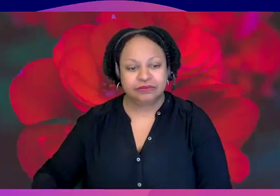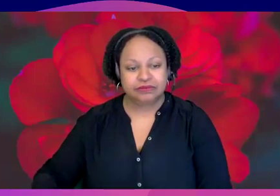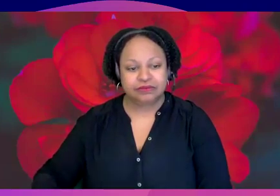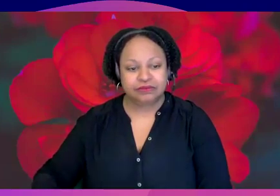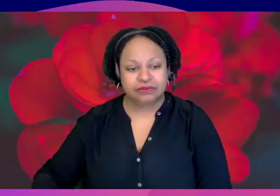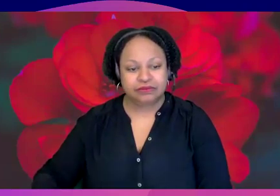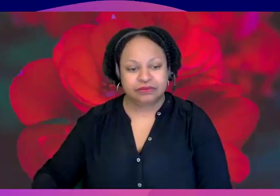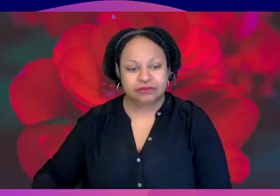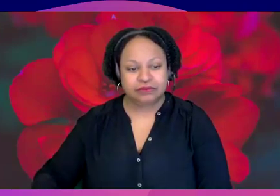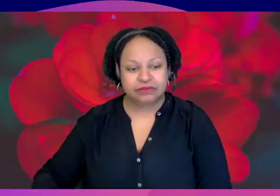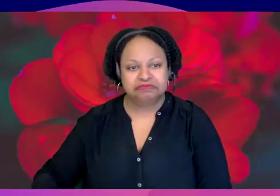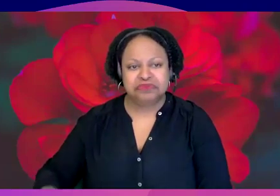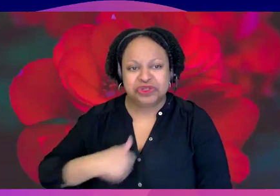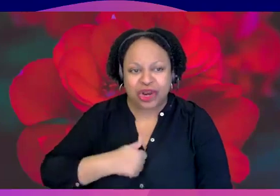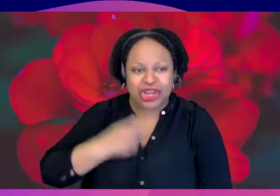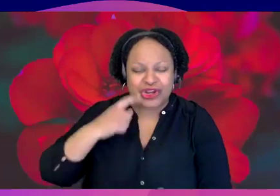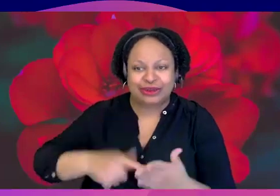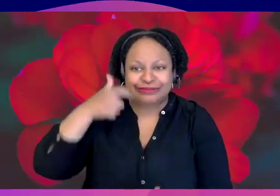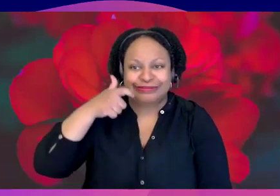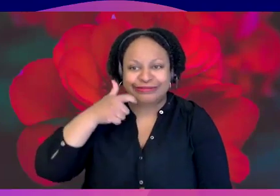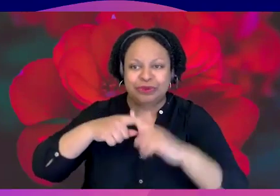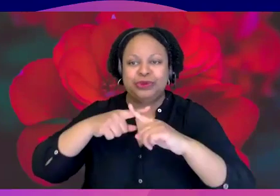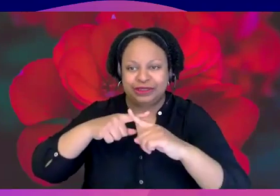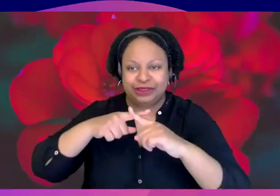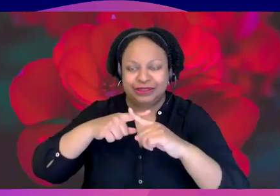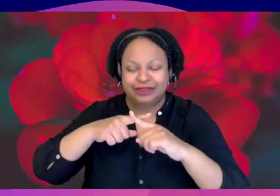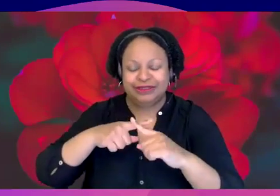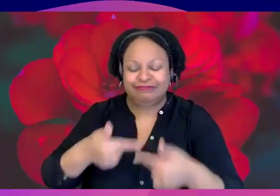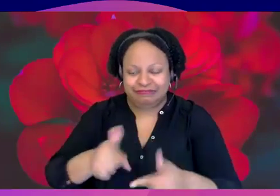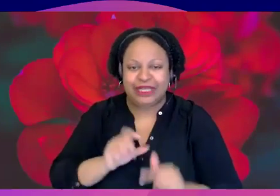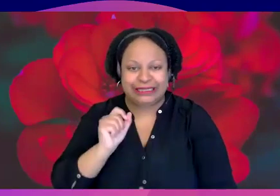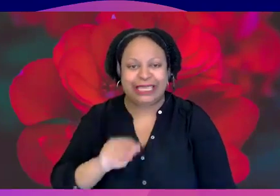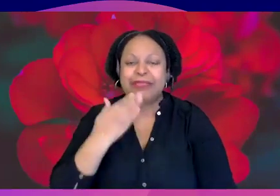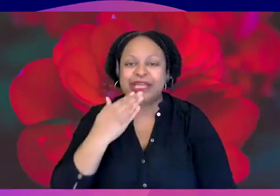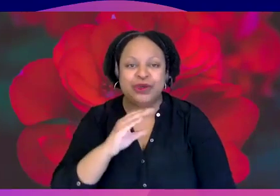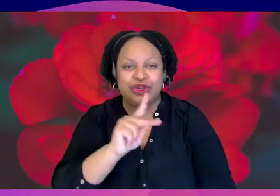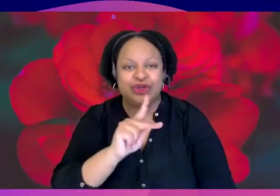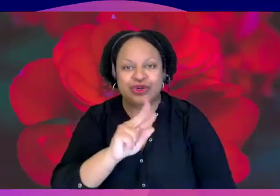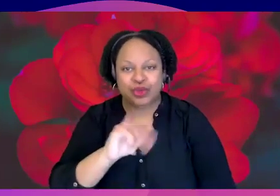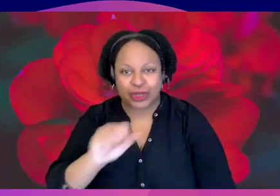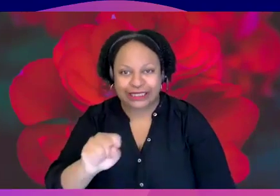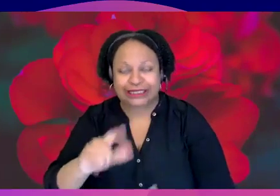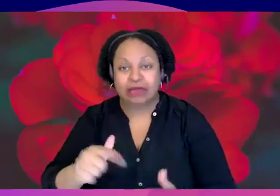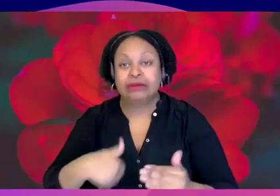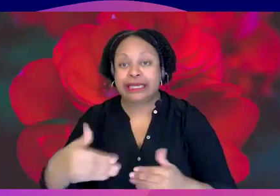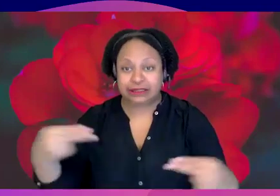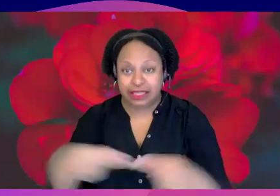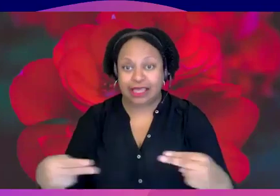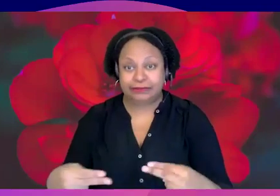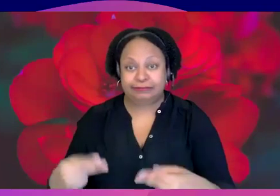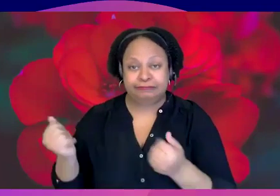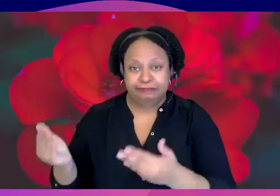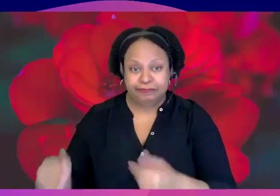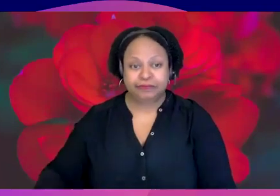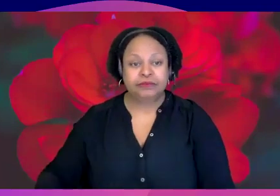Sorry, I just realized I was muted. Thanks so much, Chris. I'm going to move us along to the next slide.